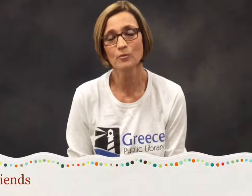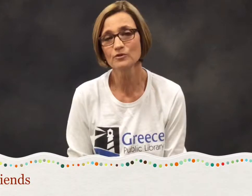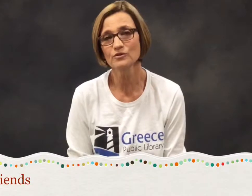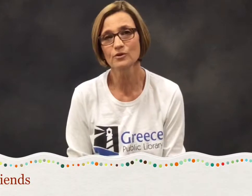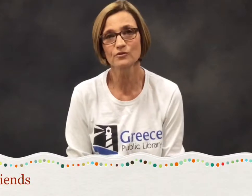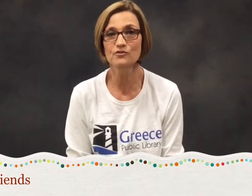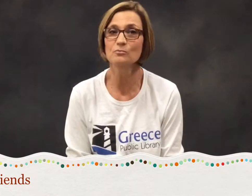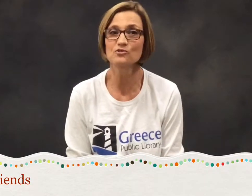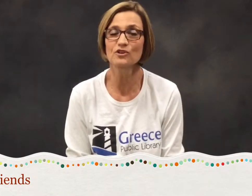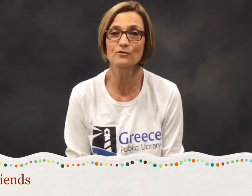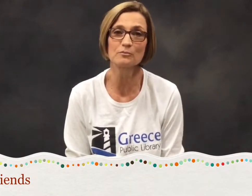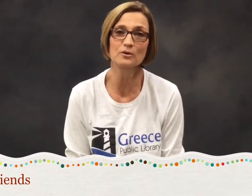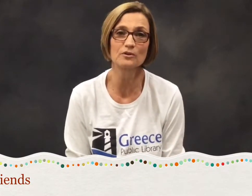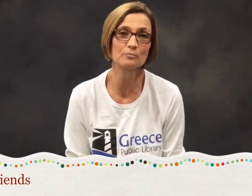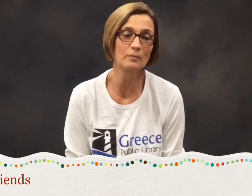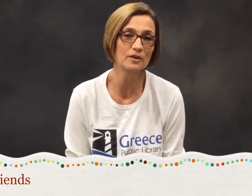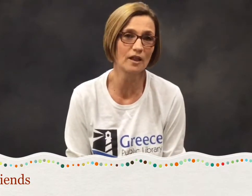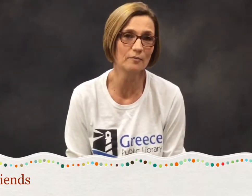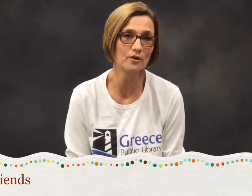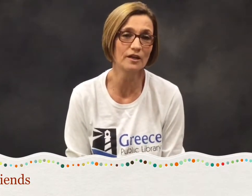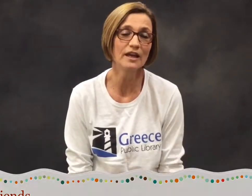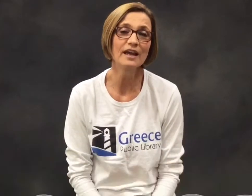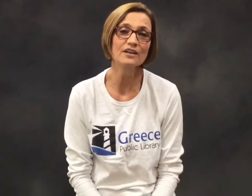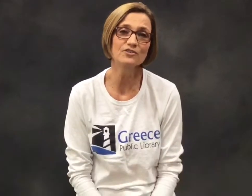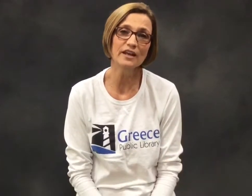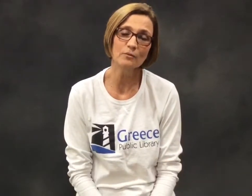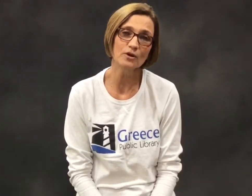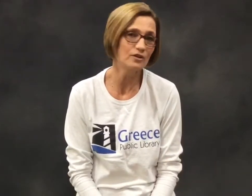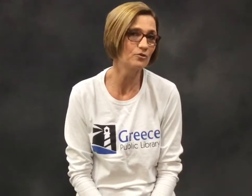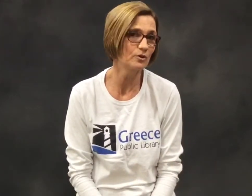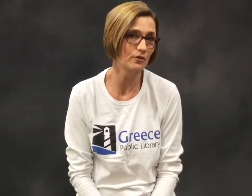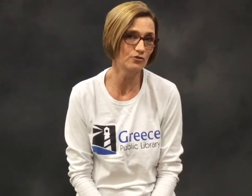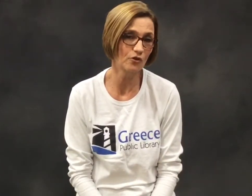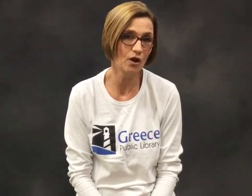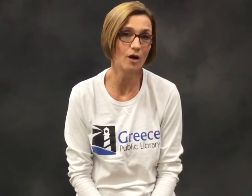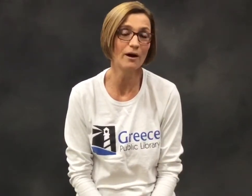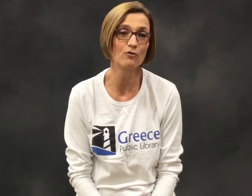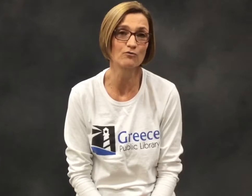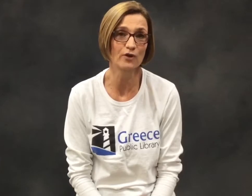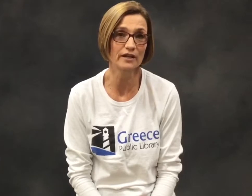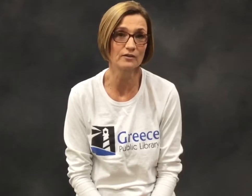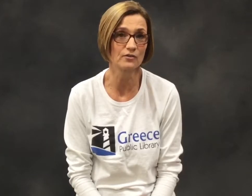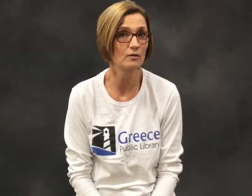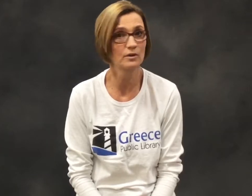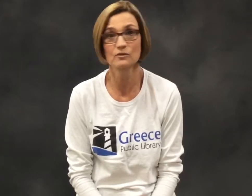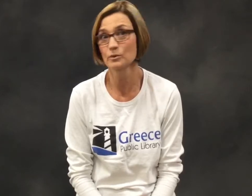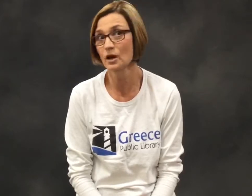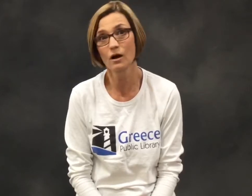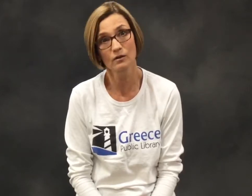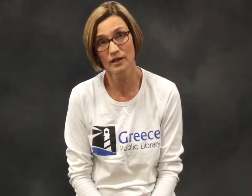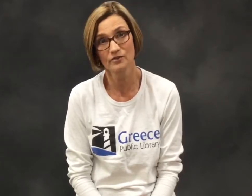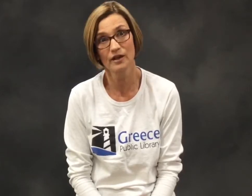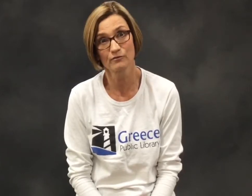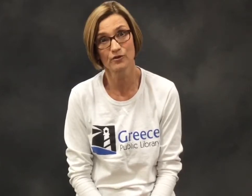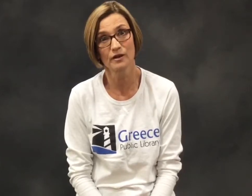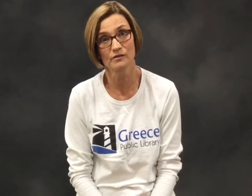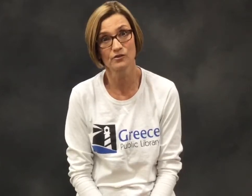Hi boys and girls, it's Miss Cheryl from the Grease Public Library, and today we're going to do another song about friends, because we all like to have friends, don't